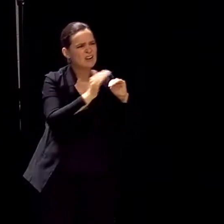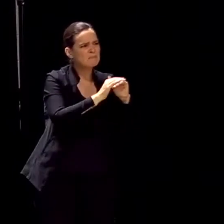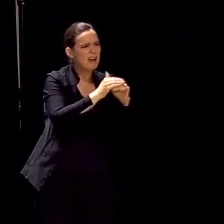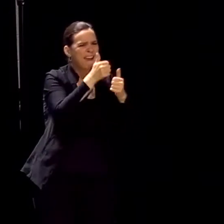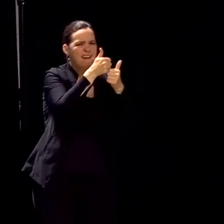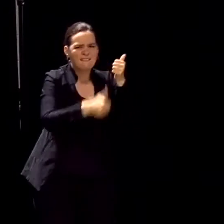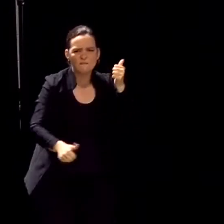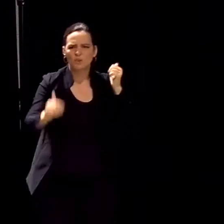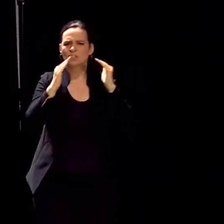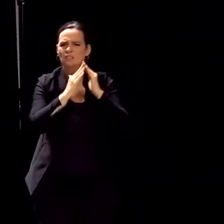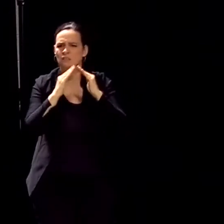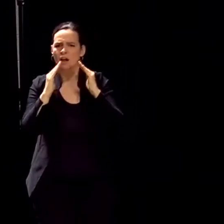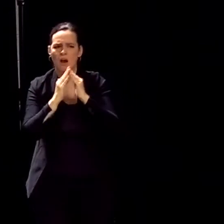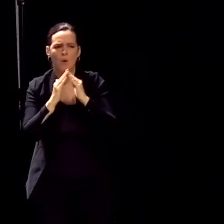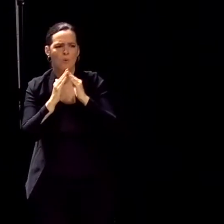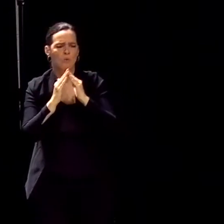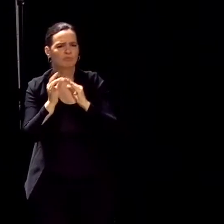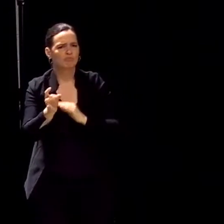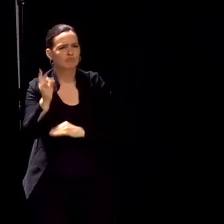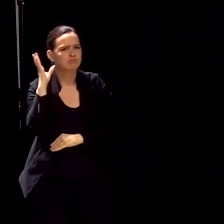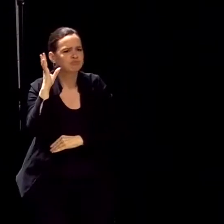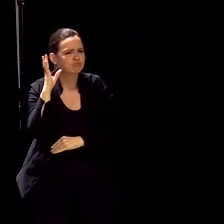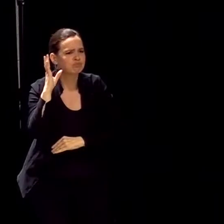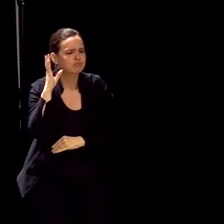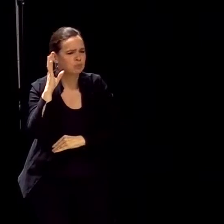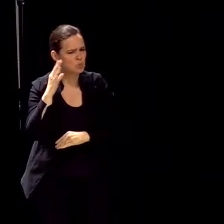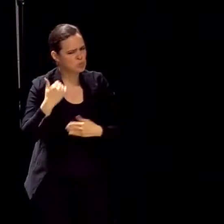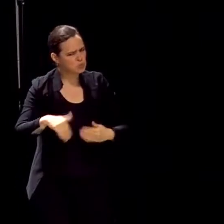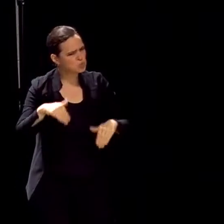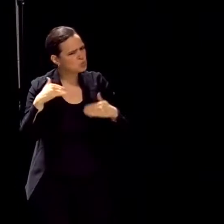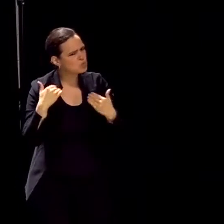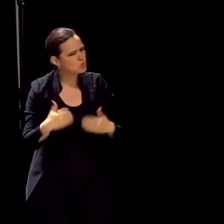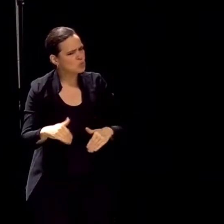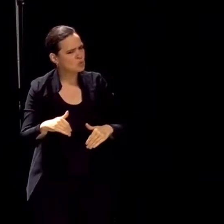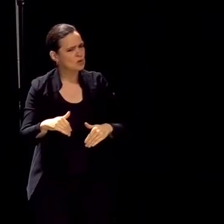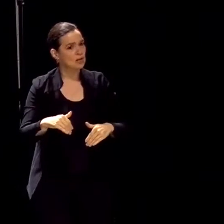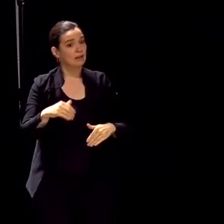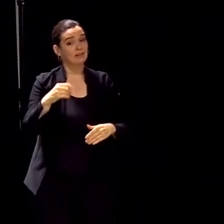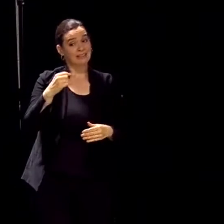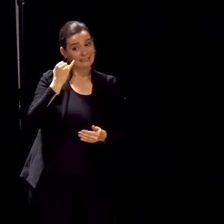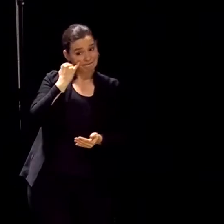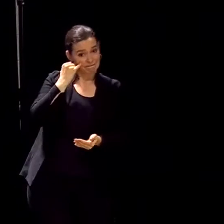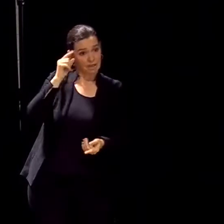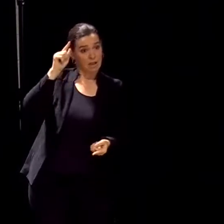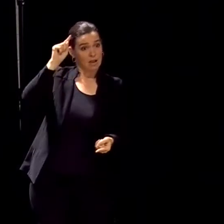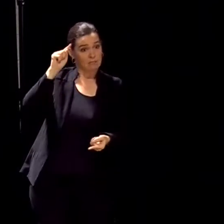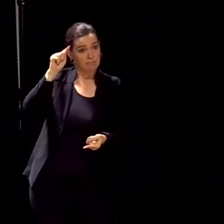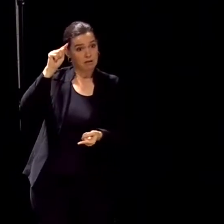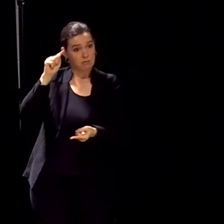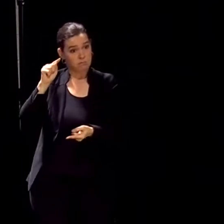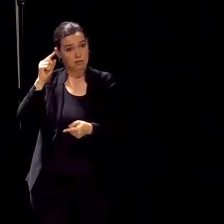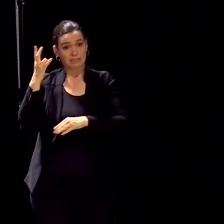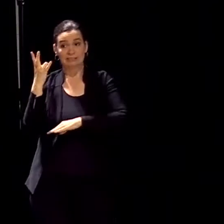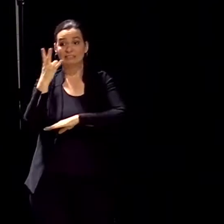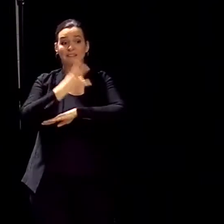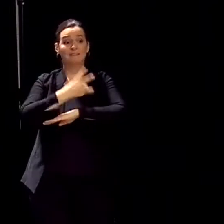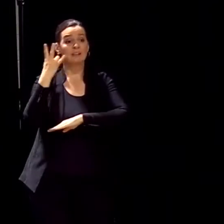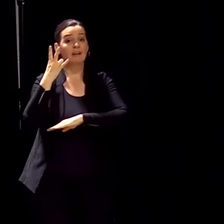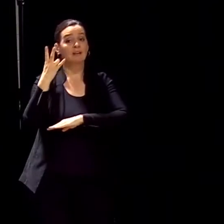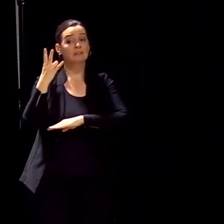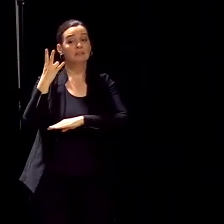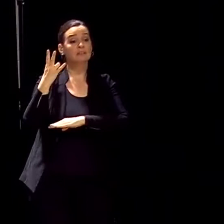week, you take a hard look. If things are going in the right direction, things are getting better after 7 days worth of data, then